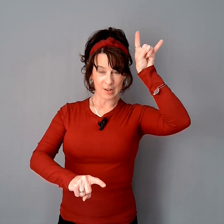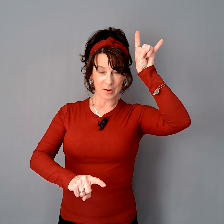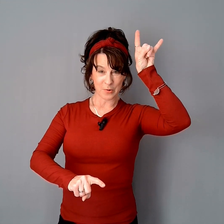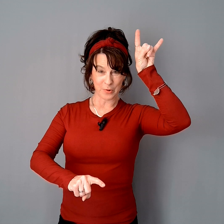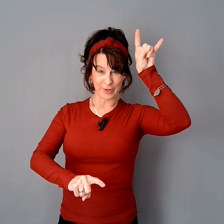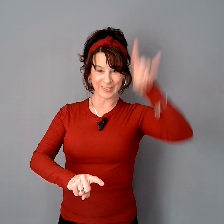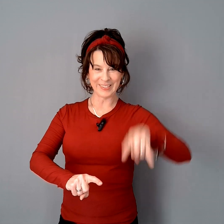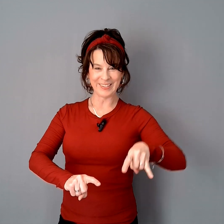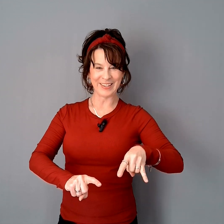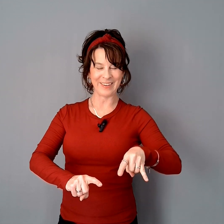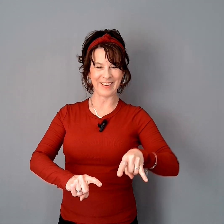like longhorns,